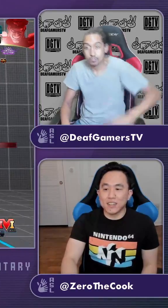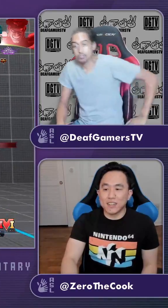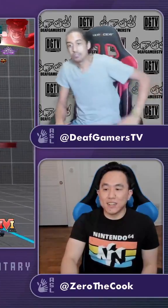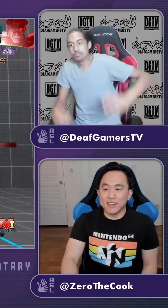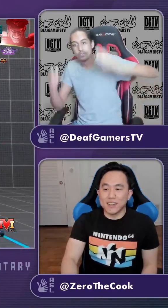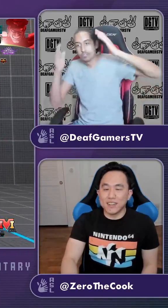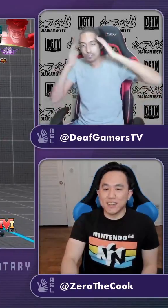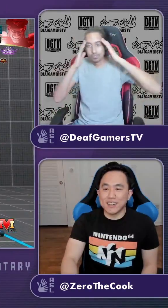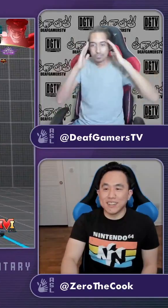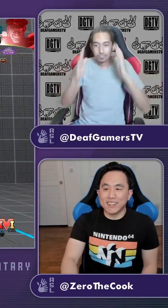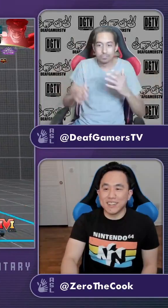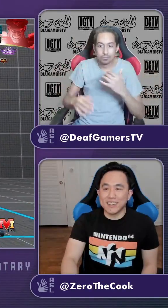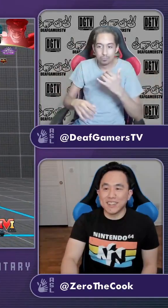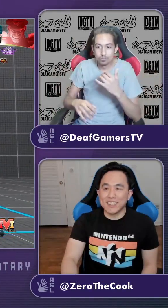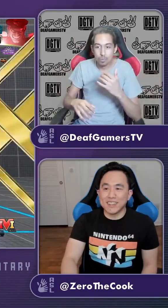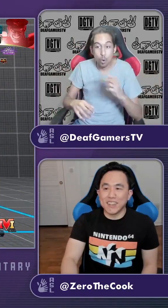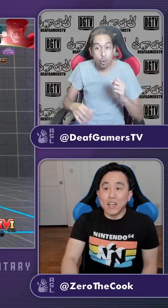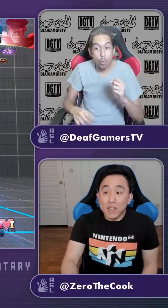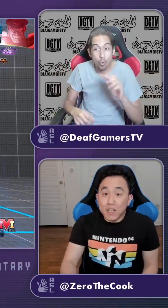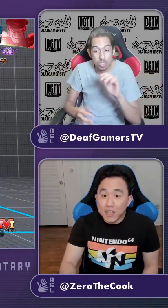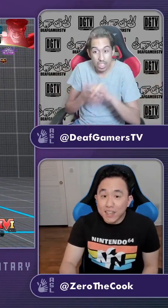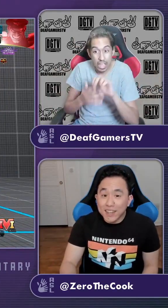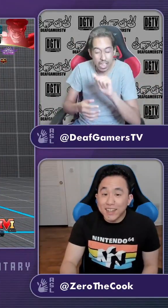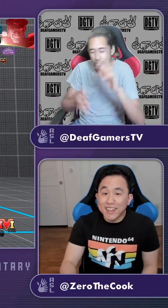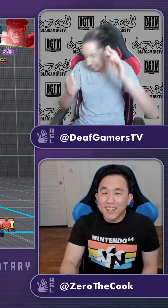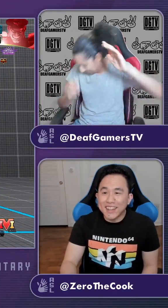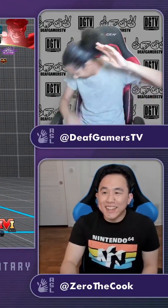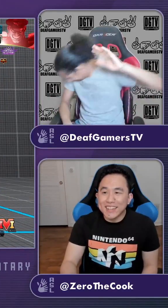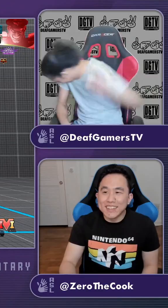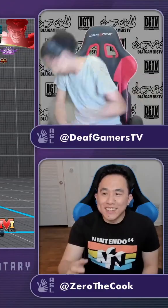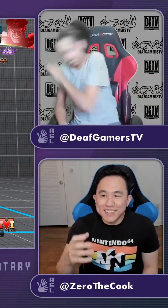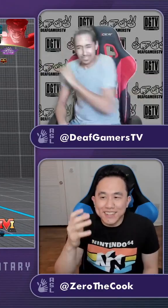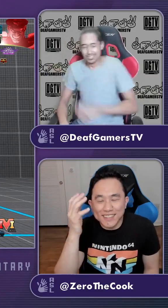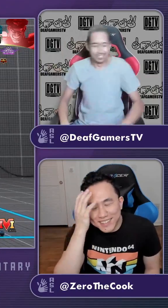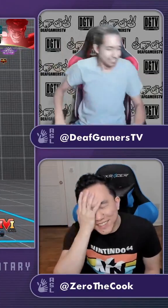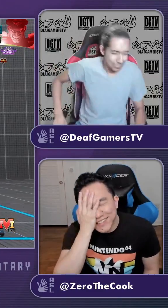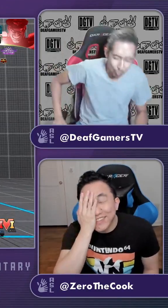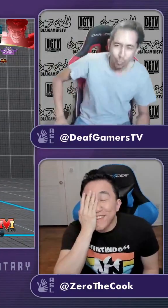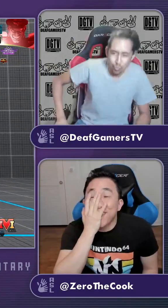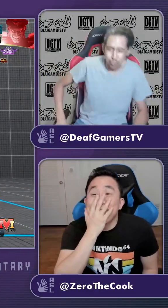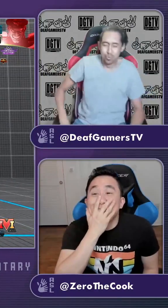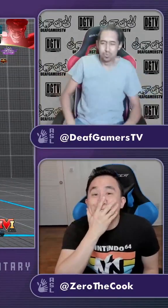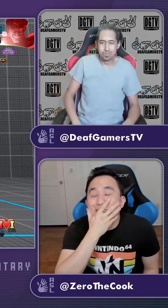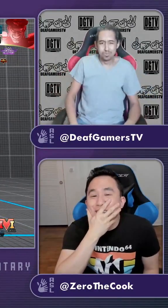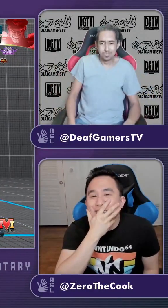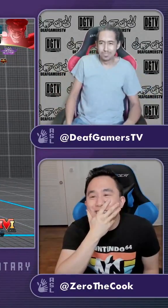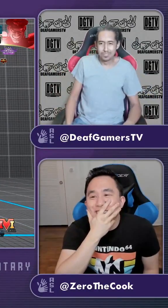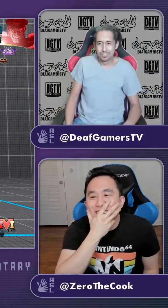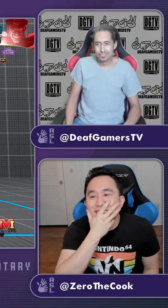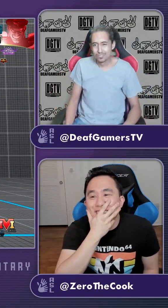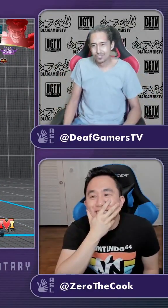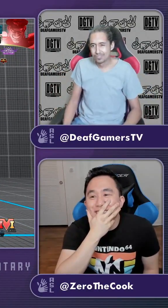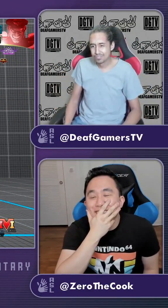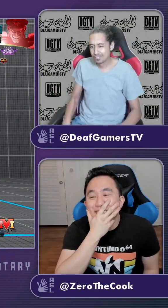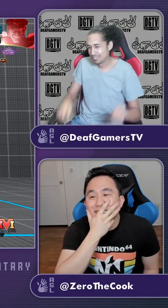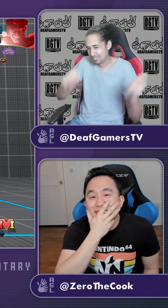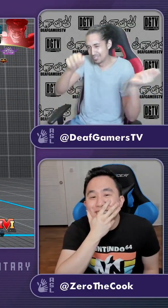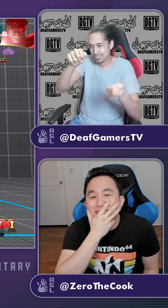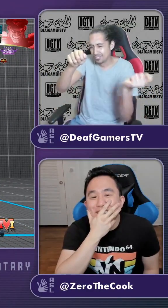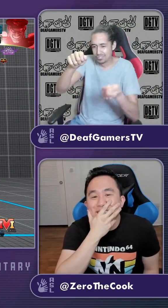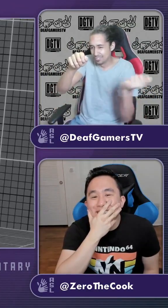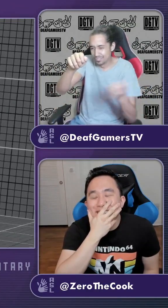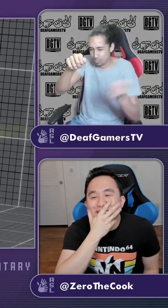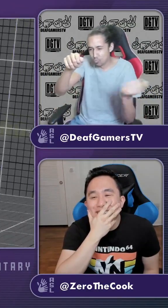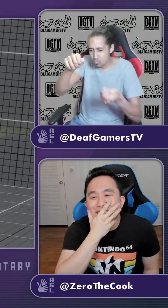Mylin is saying come at me. I dare you my entire Oh, crotch medium punch That was full on as well be a holy